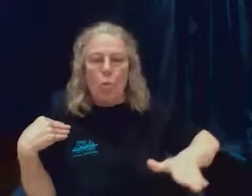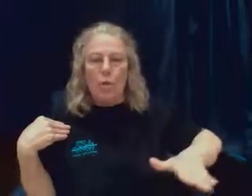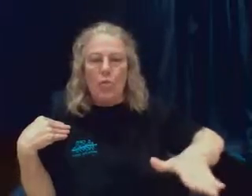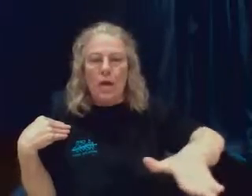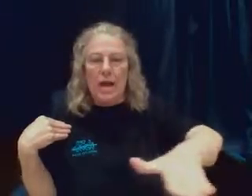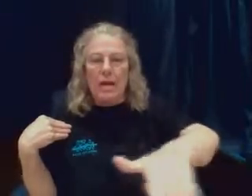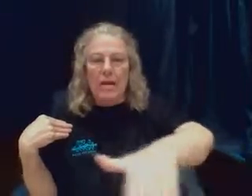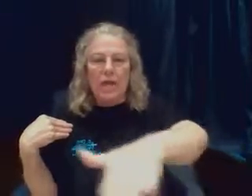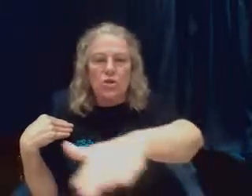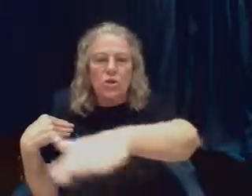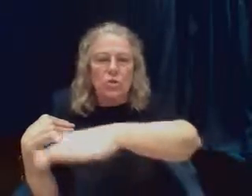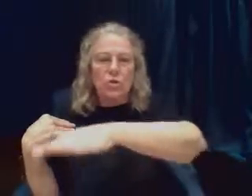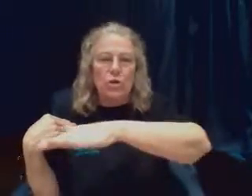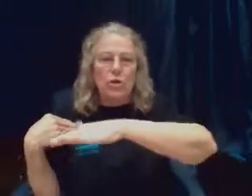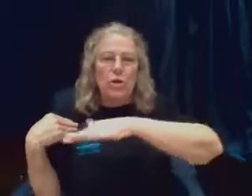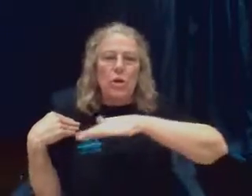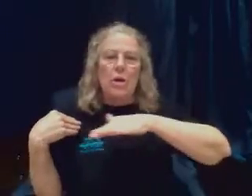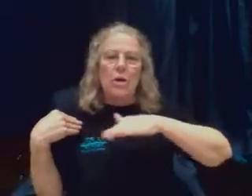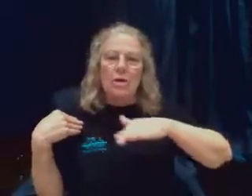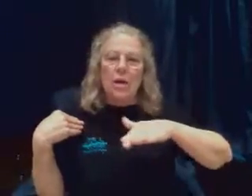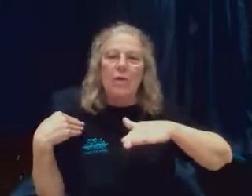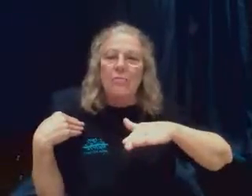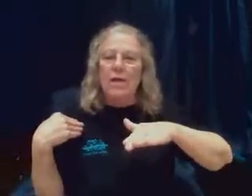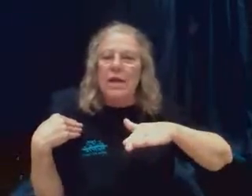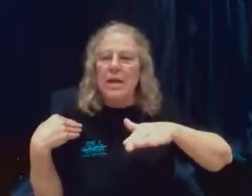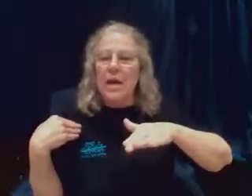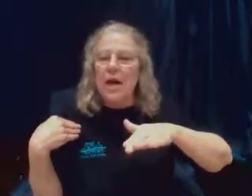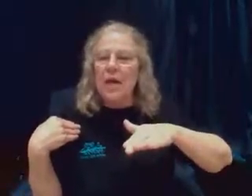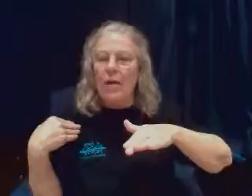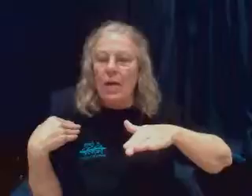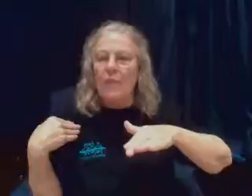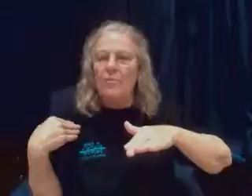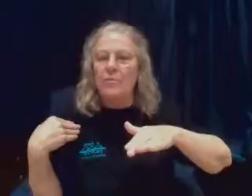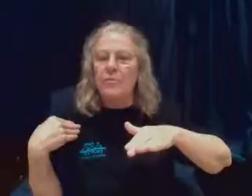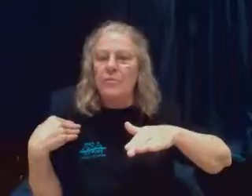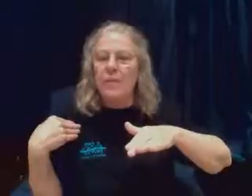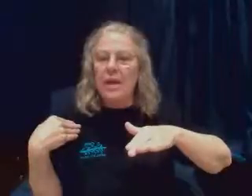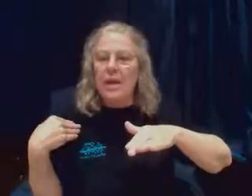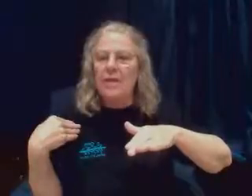your hand and show that you're covering an area. Kingdom.